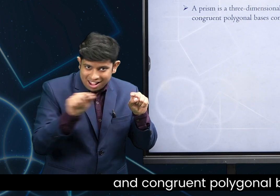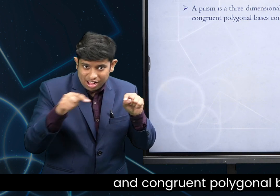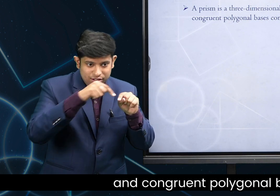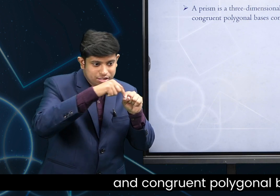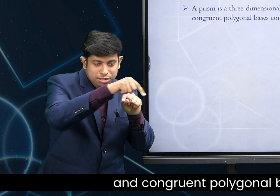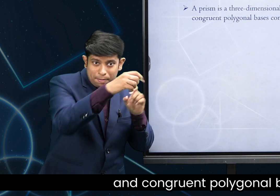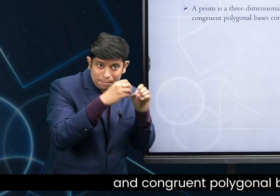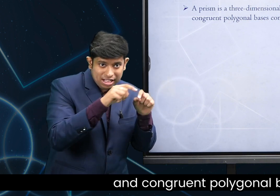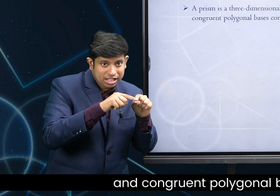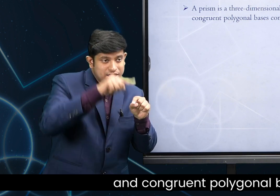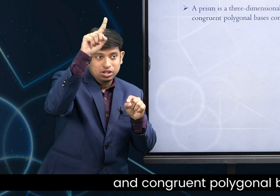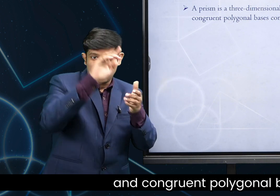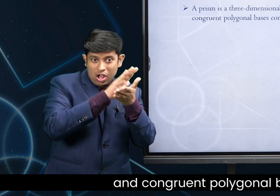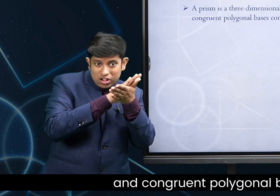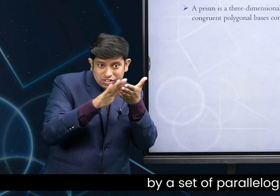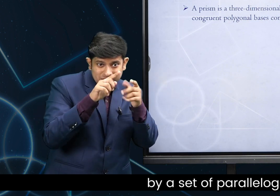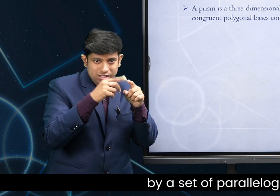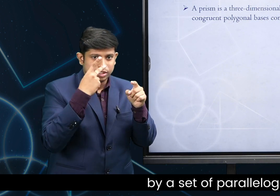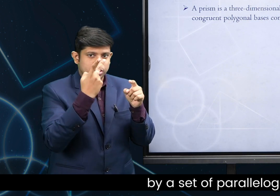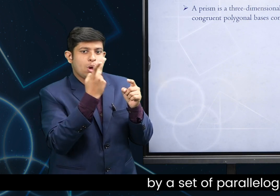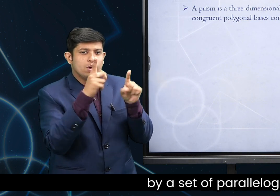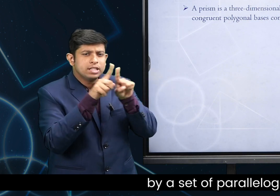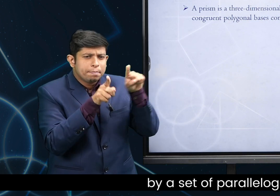congruent polygonal bases connected by a set of parallelogram faces.